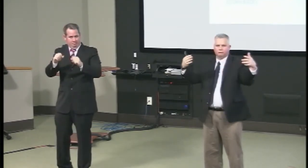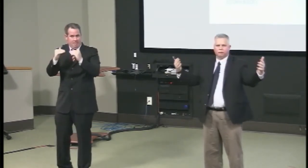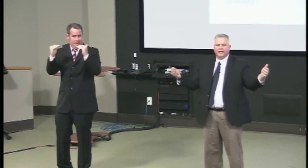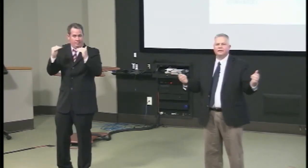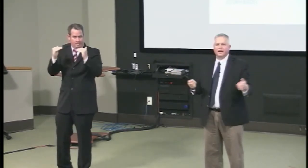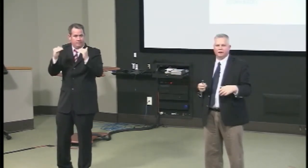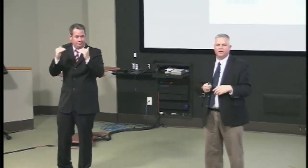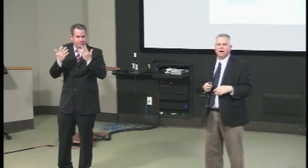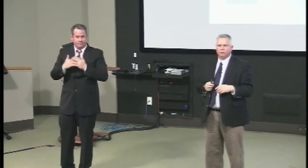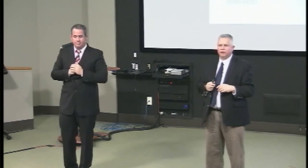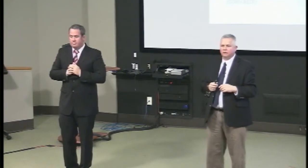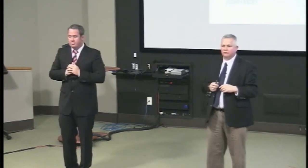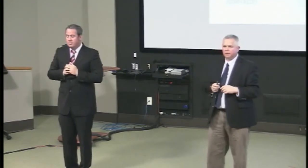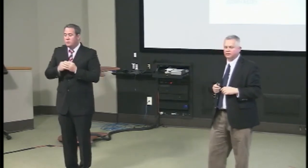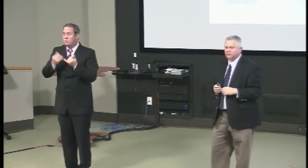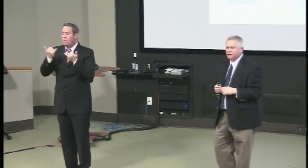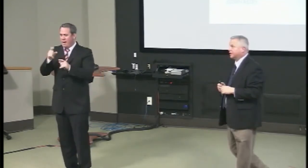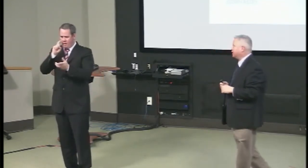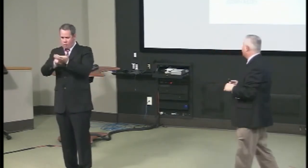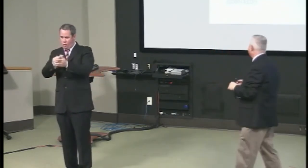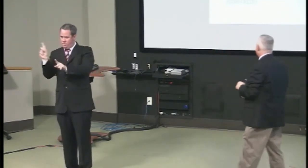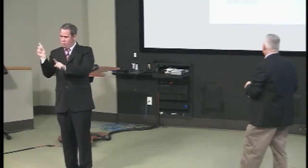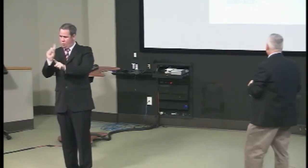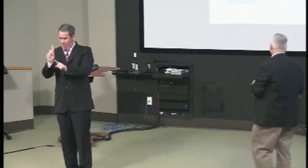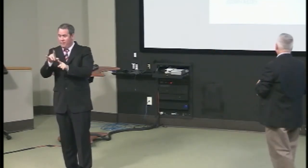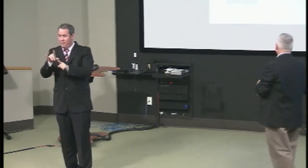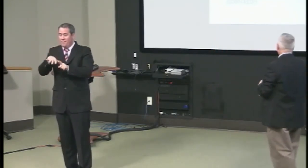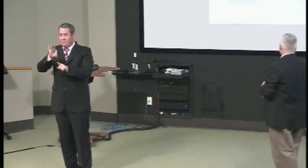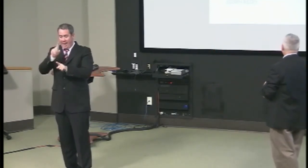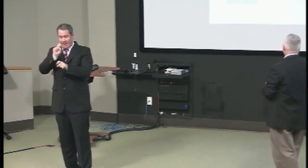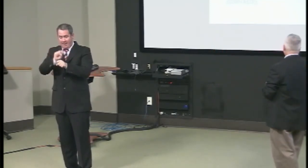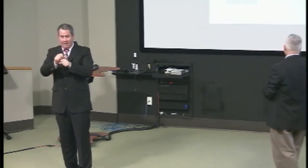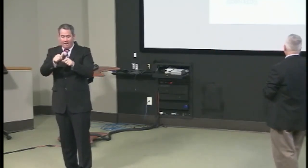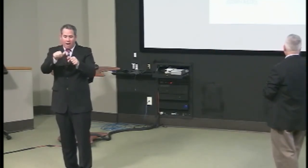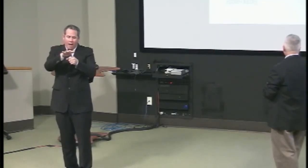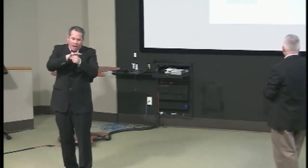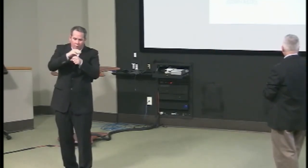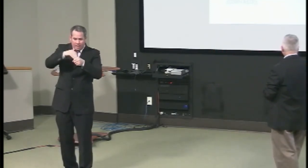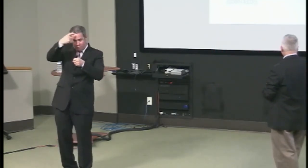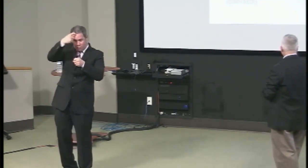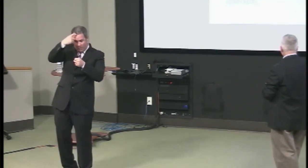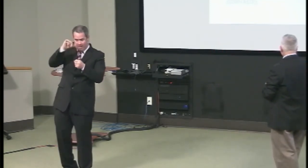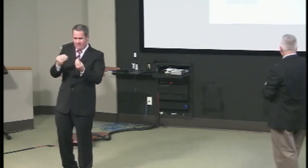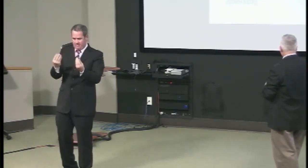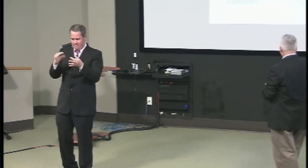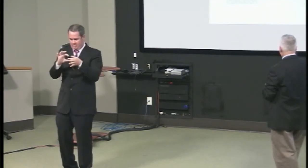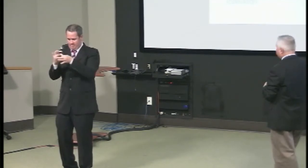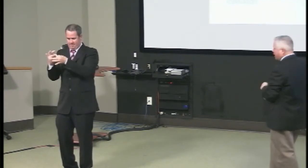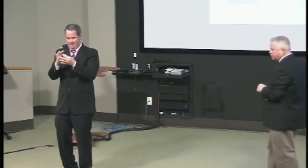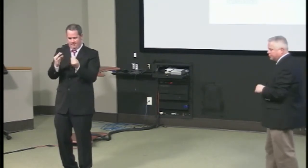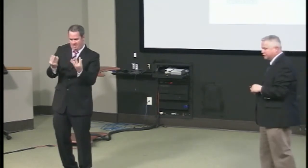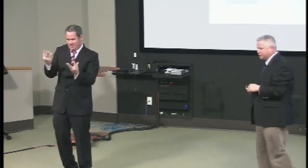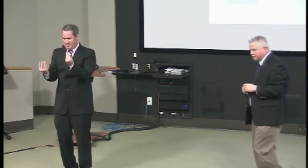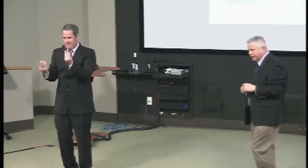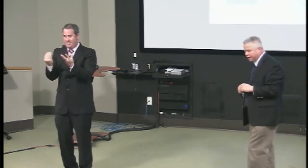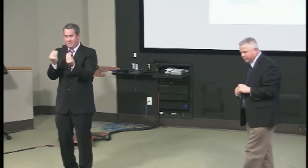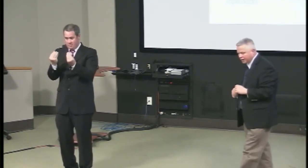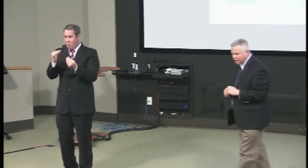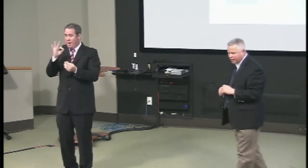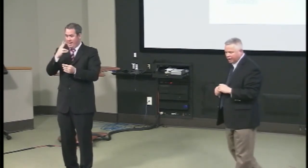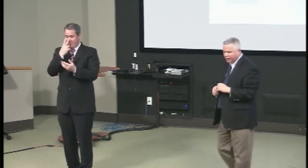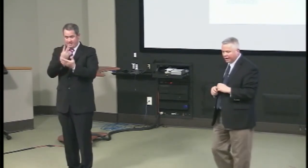or breaking down and not working as in sync. And so in a study that we published in 2000, this is